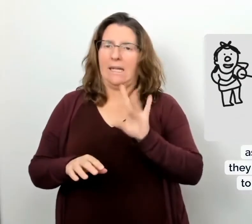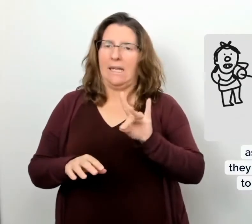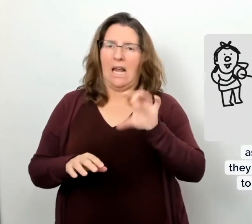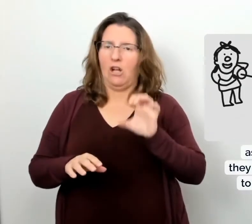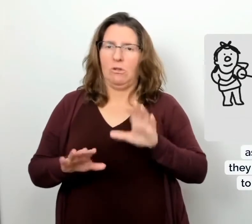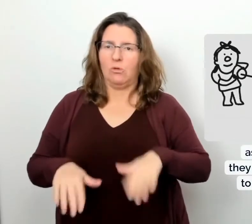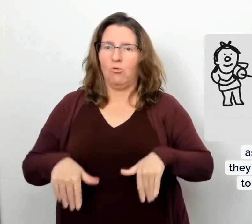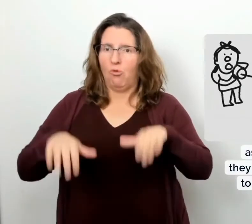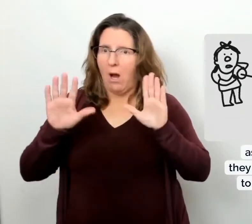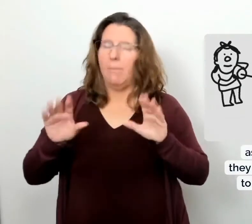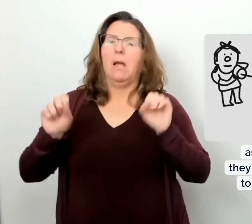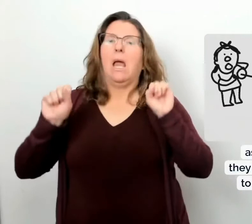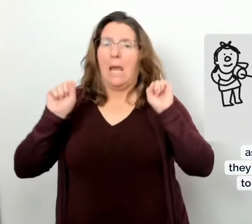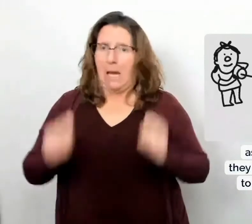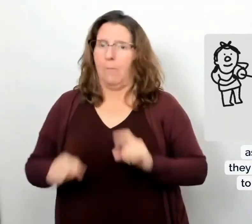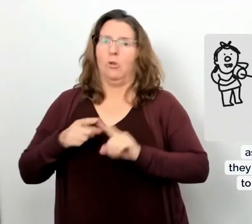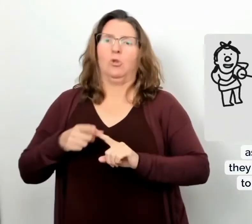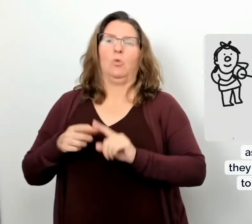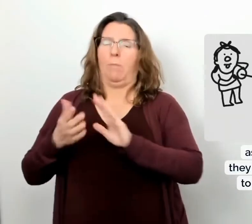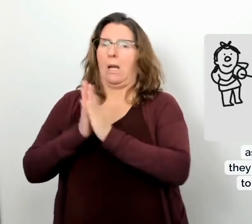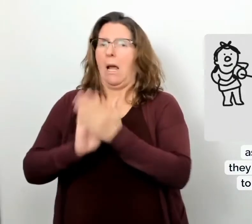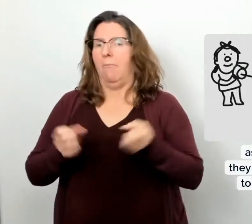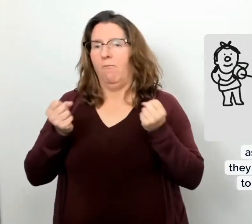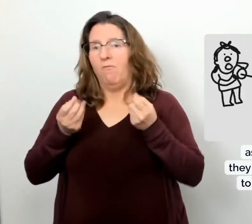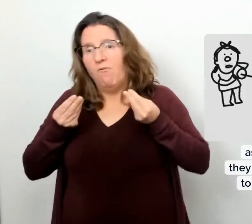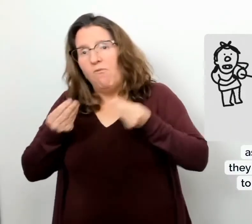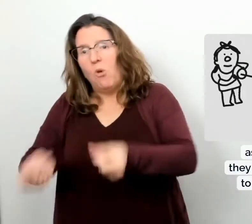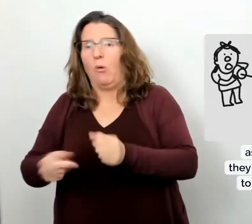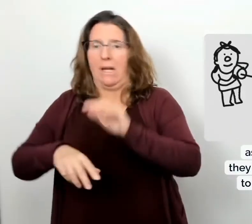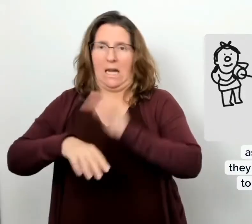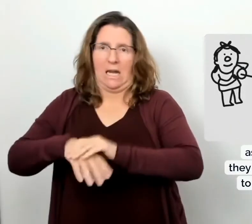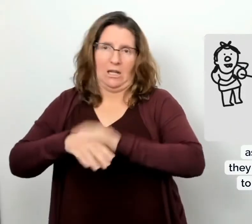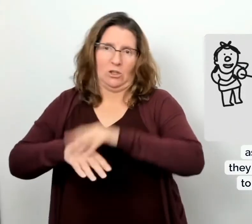Born in the 1800s, she became fluent in reading and writing English.